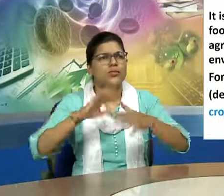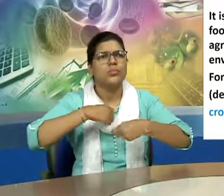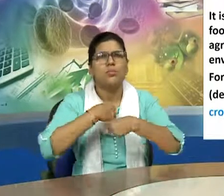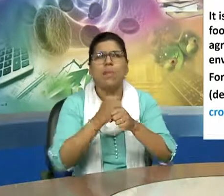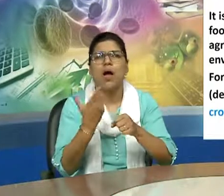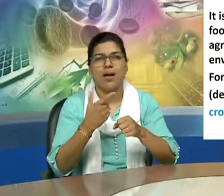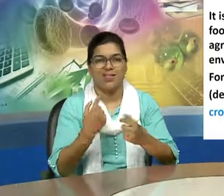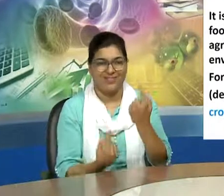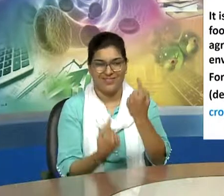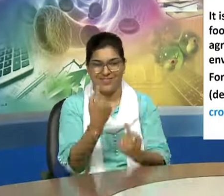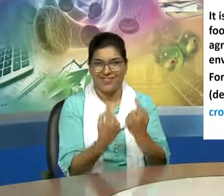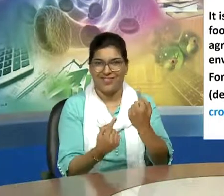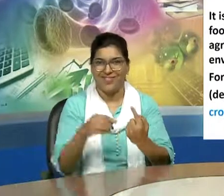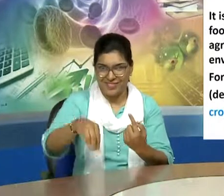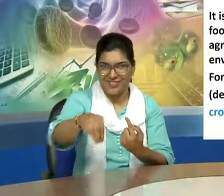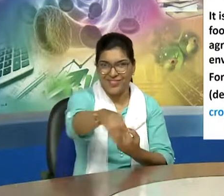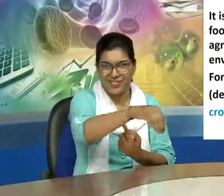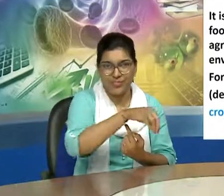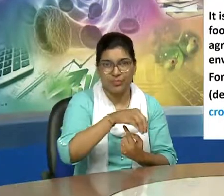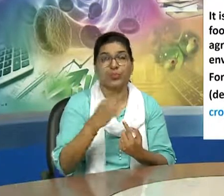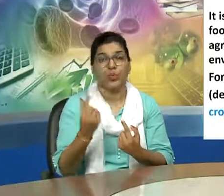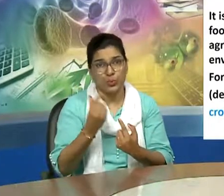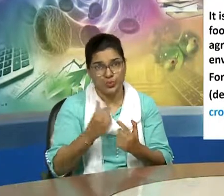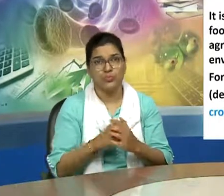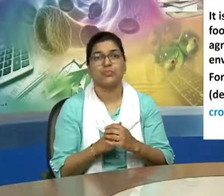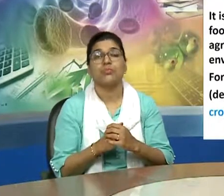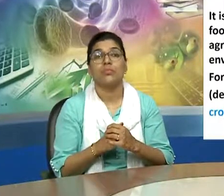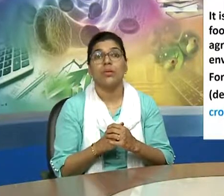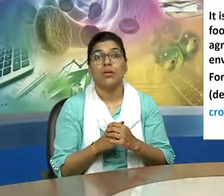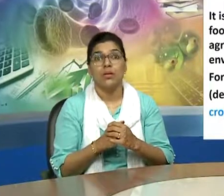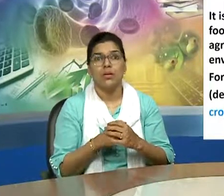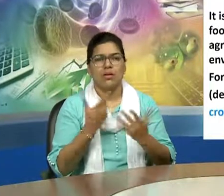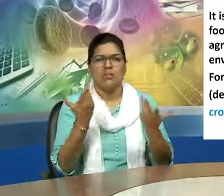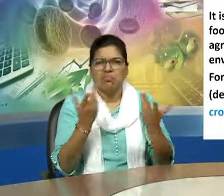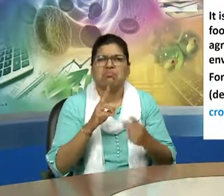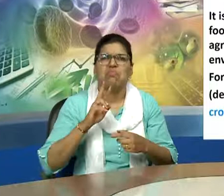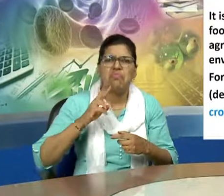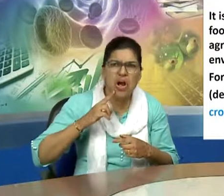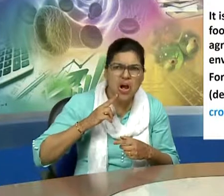It is important to achieve